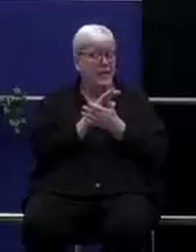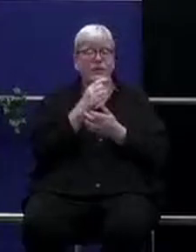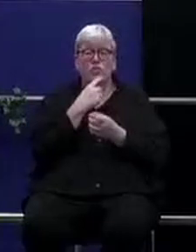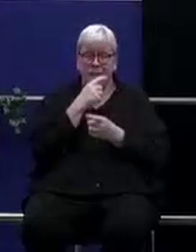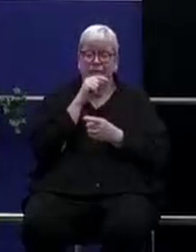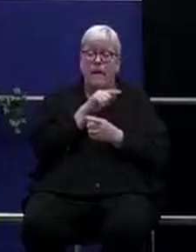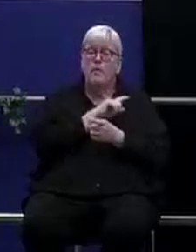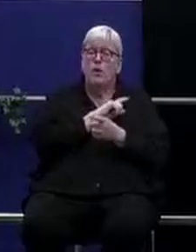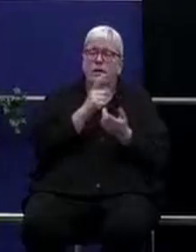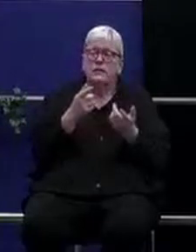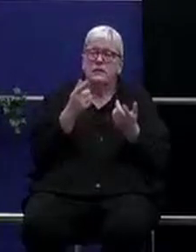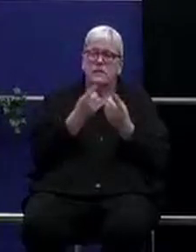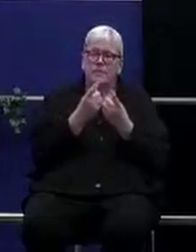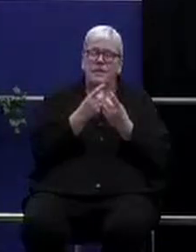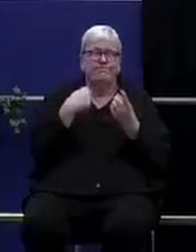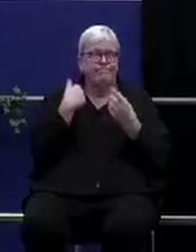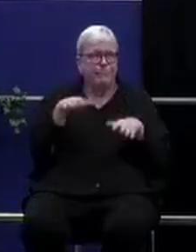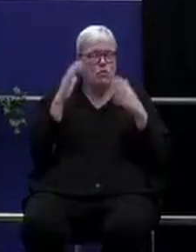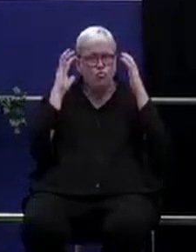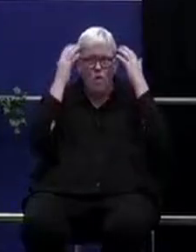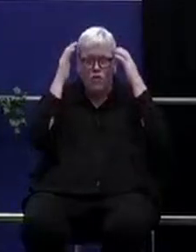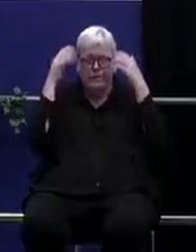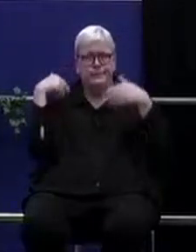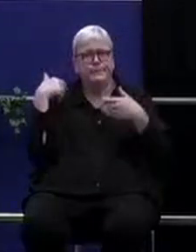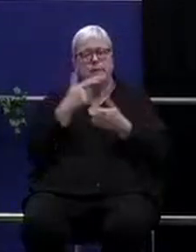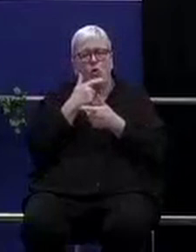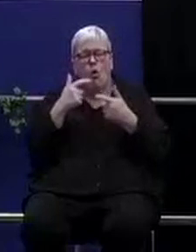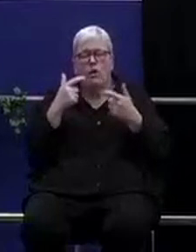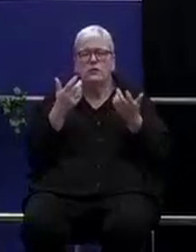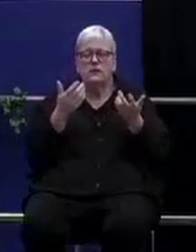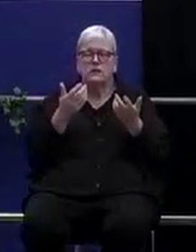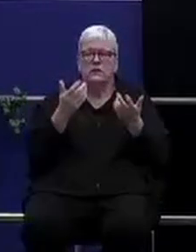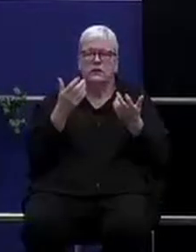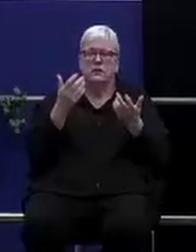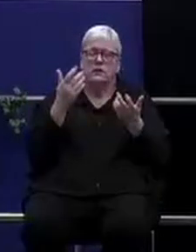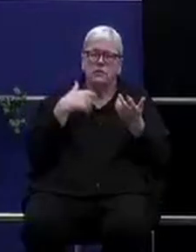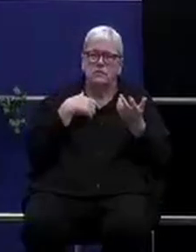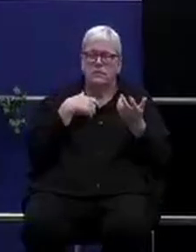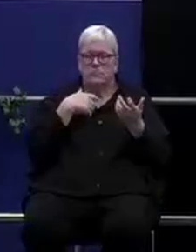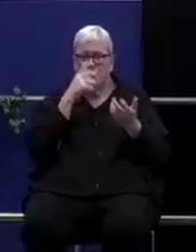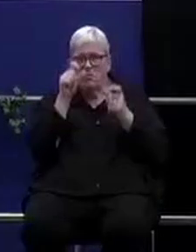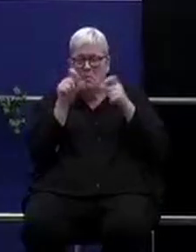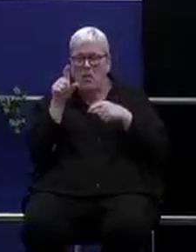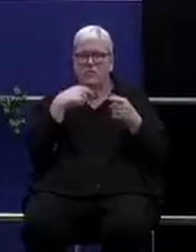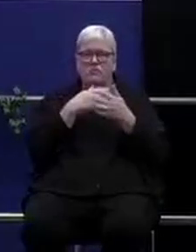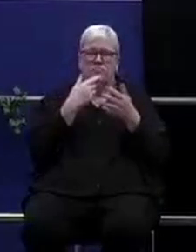because it was something I worried about quite a lot. Yeah, when someone's only going by their surname,